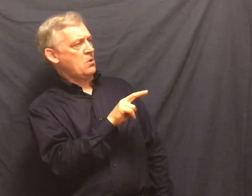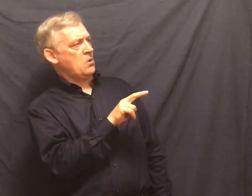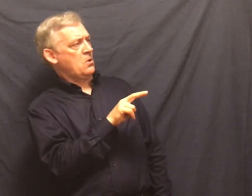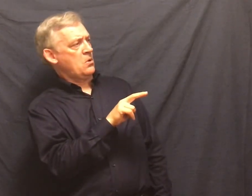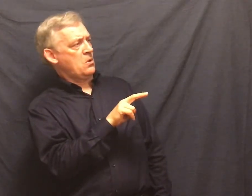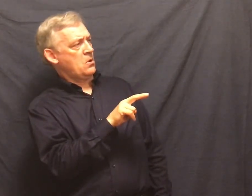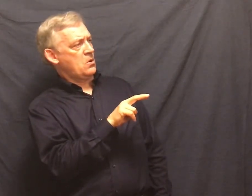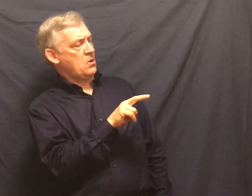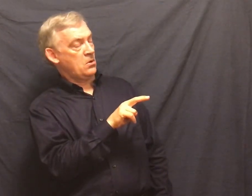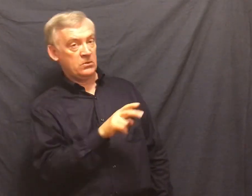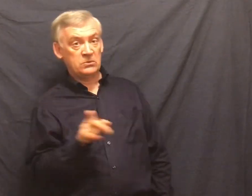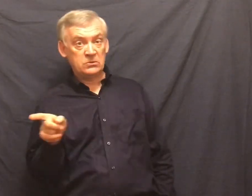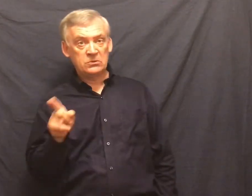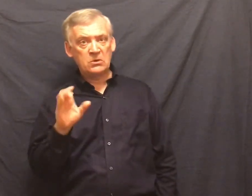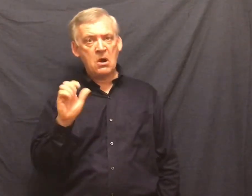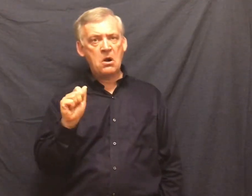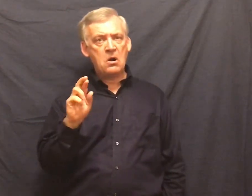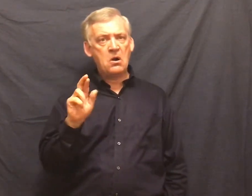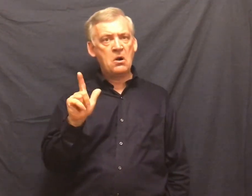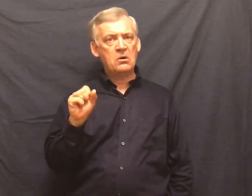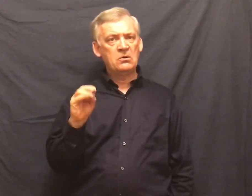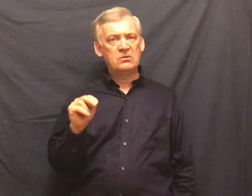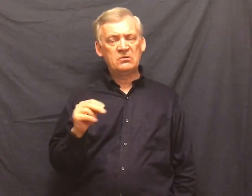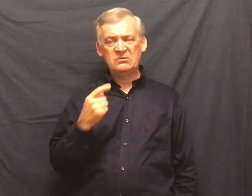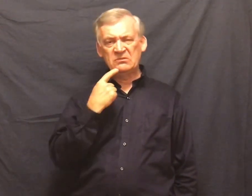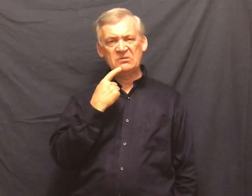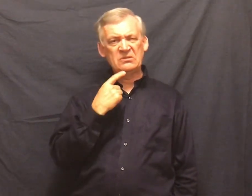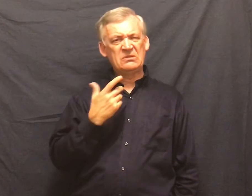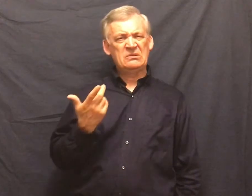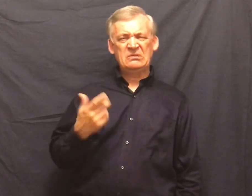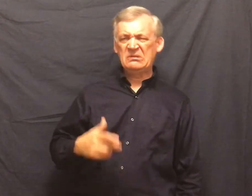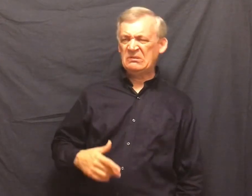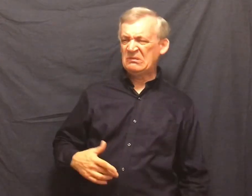And Carlson said, Now what the heck you suppose is eating them two guys?